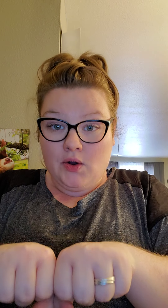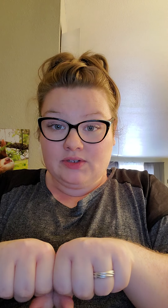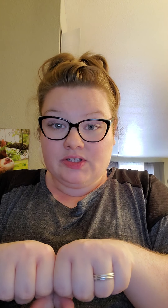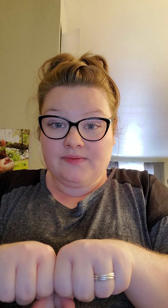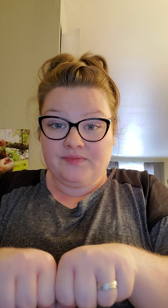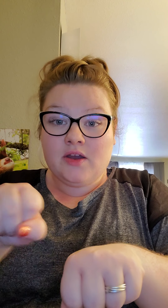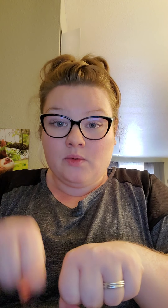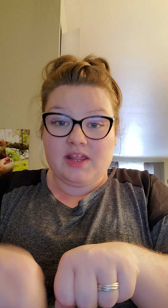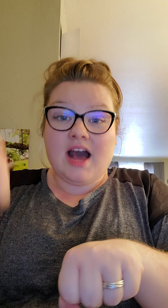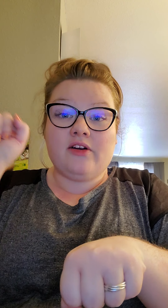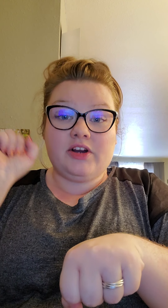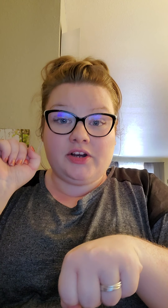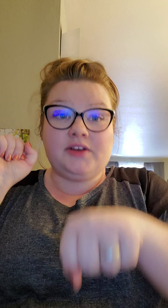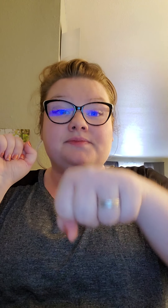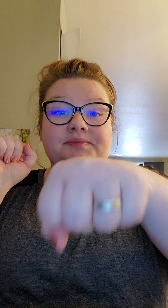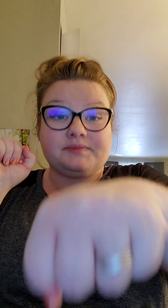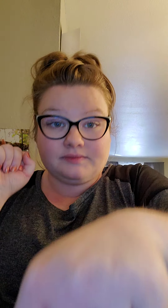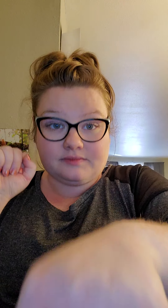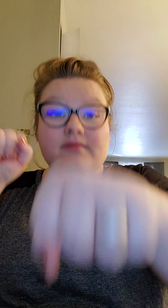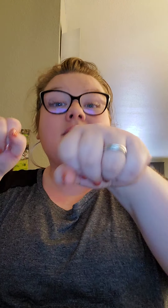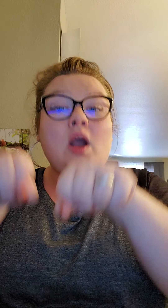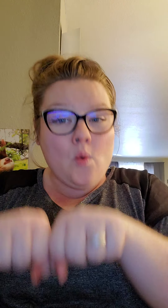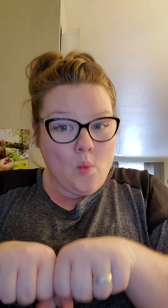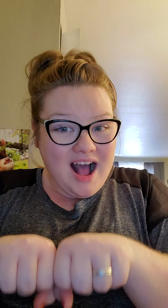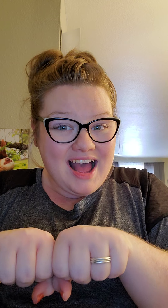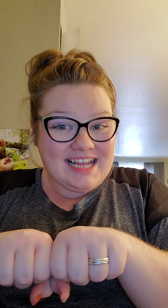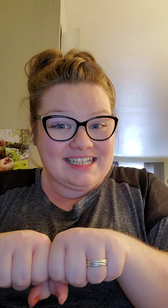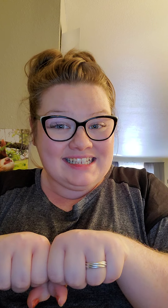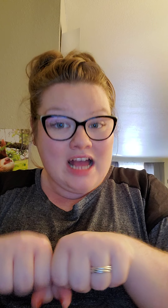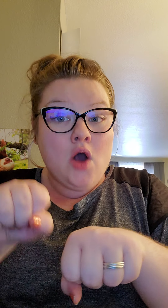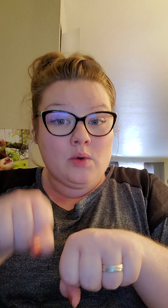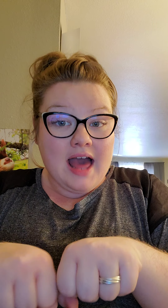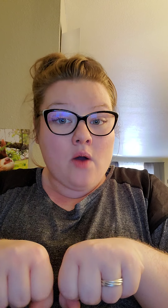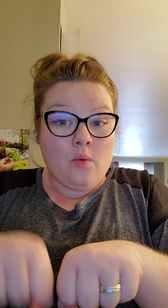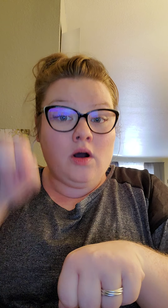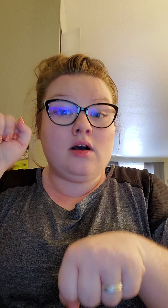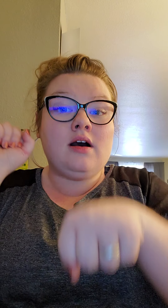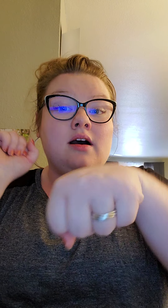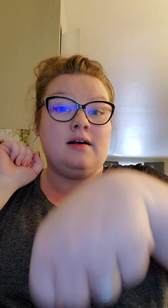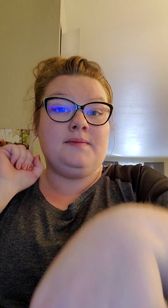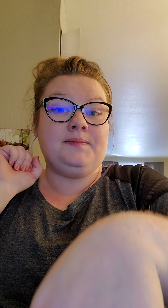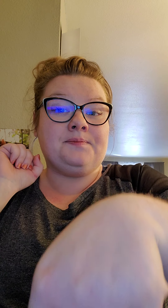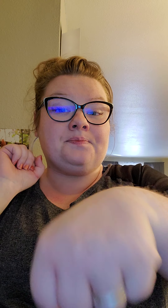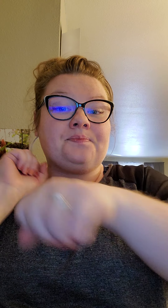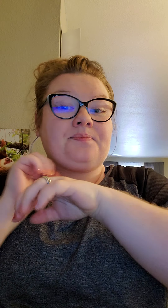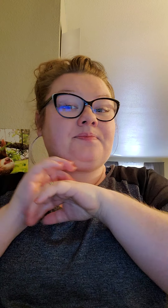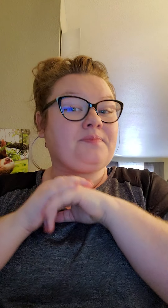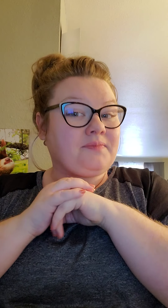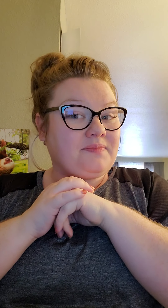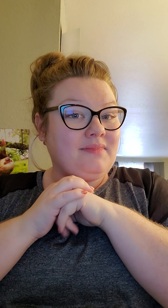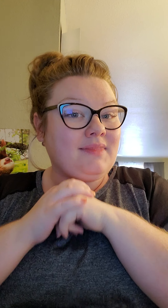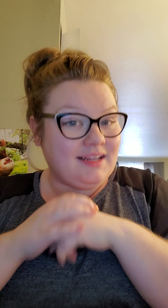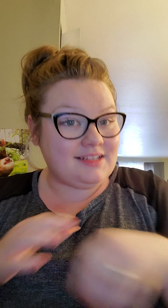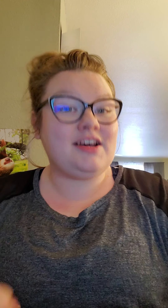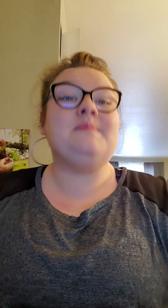Coat without k. Wide without w. Nice job.